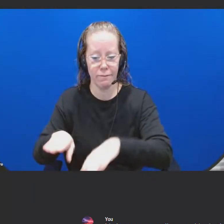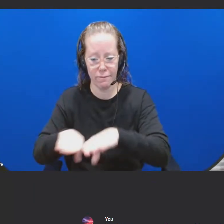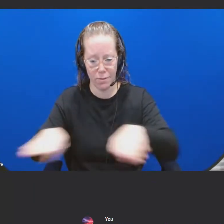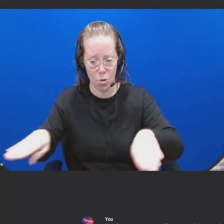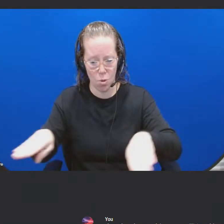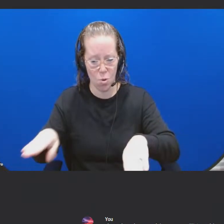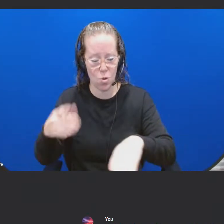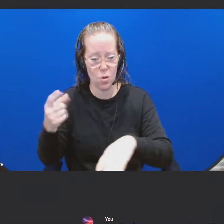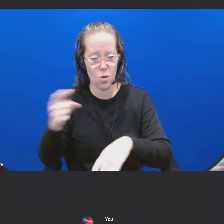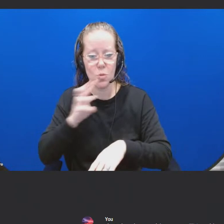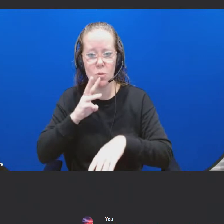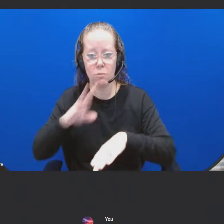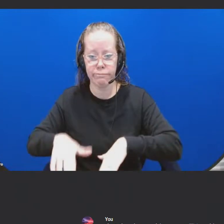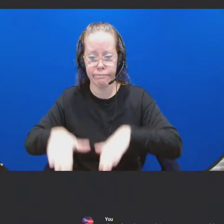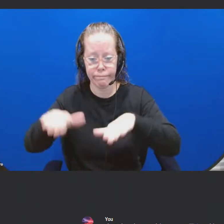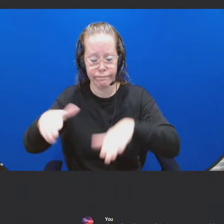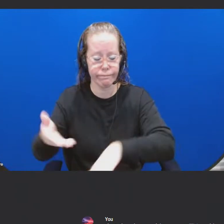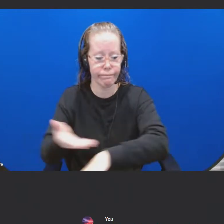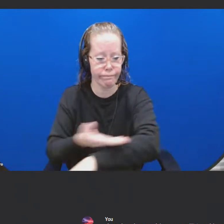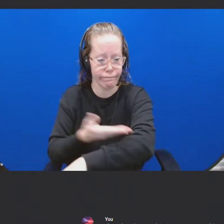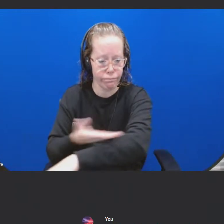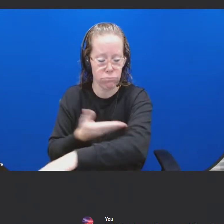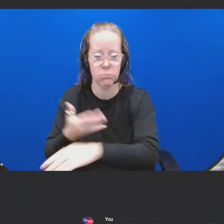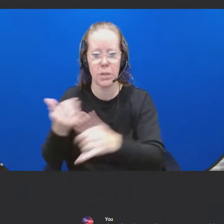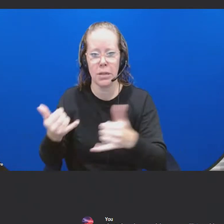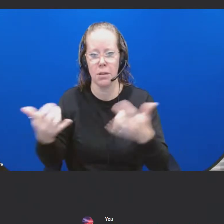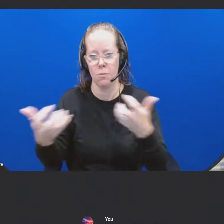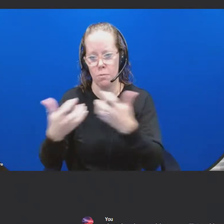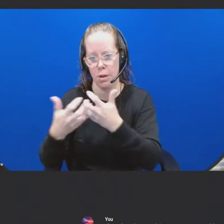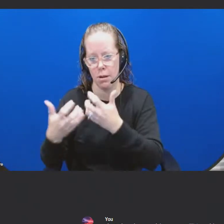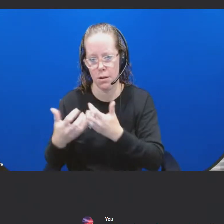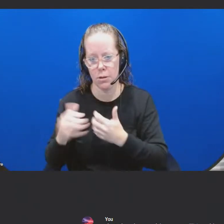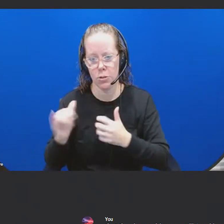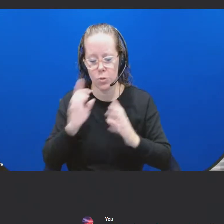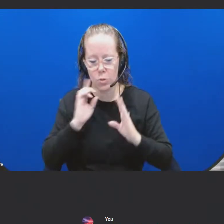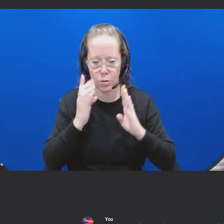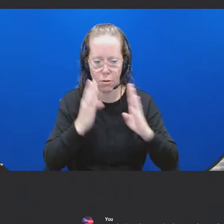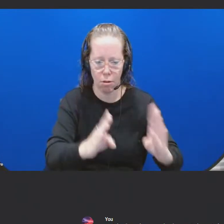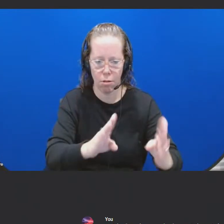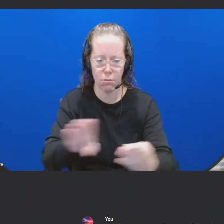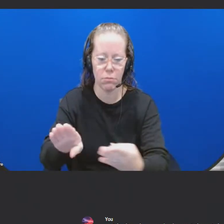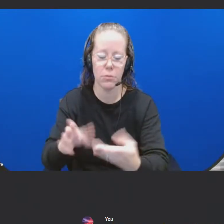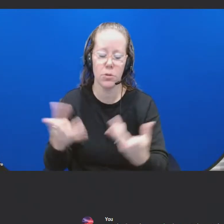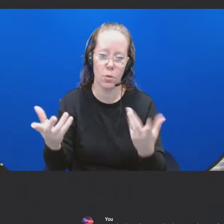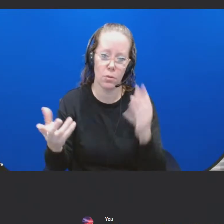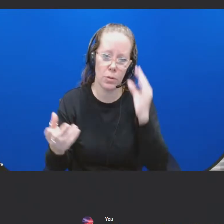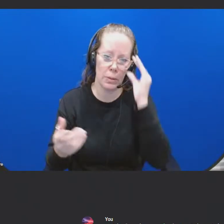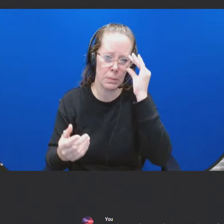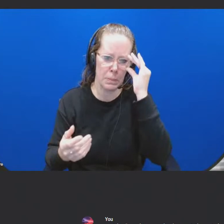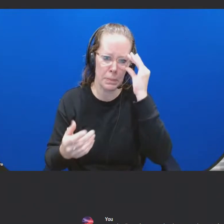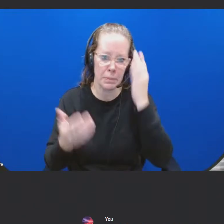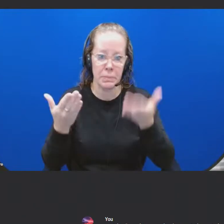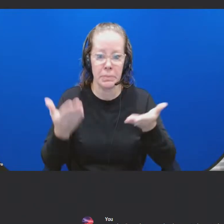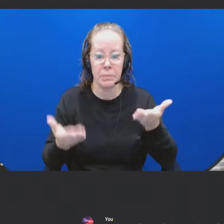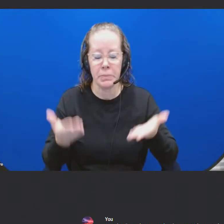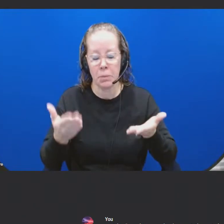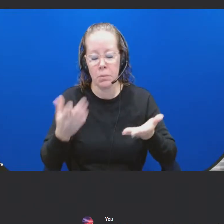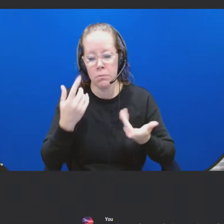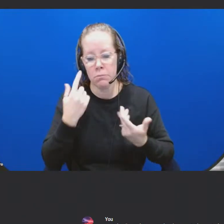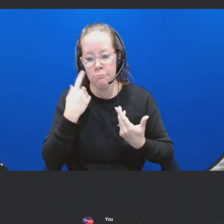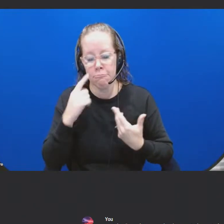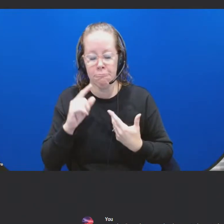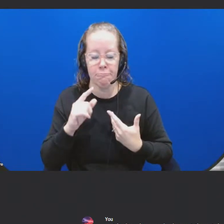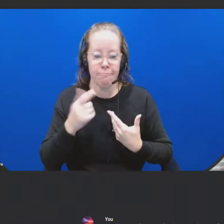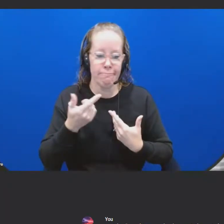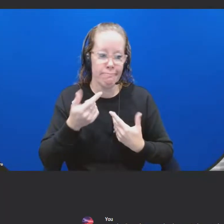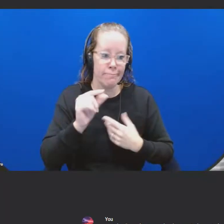flood, and they now match the flooring in the hallway. So it might happen in increments where when we have some